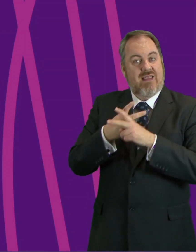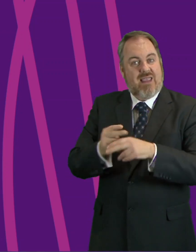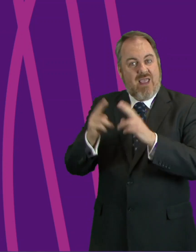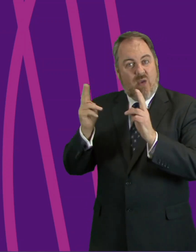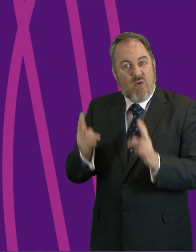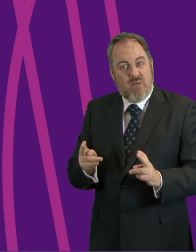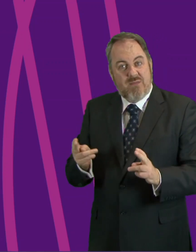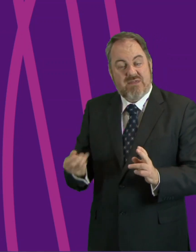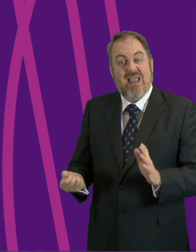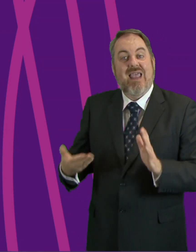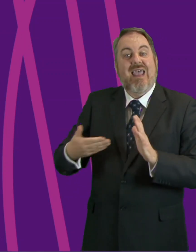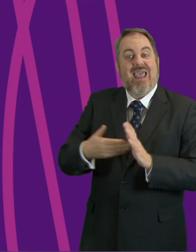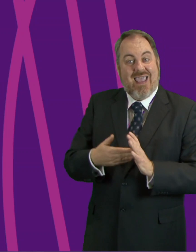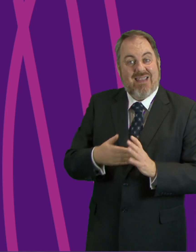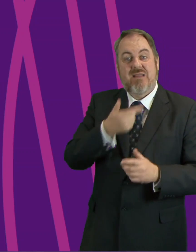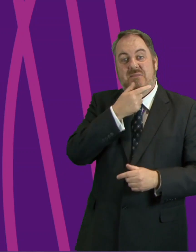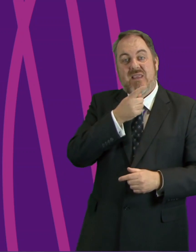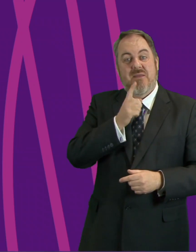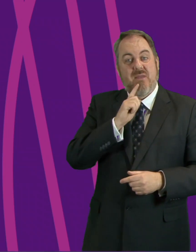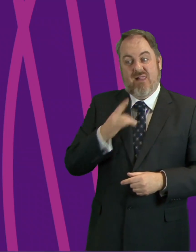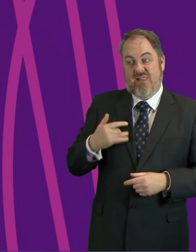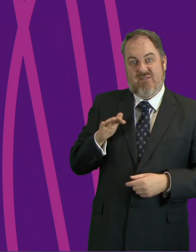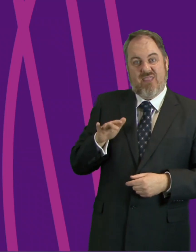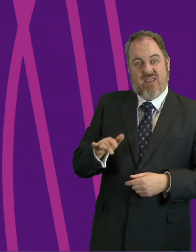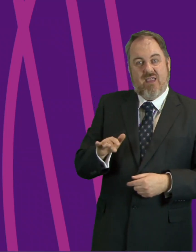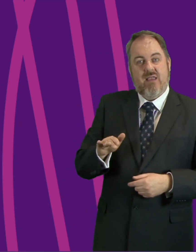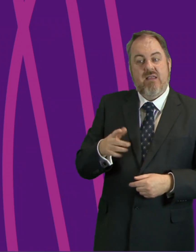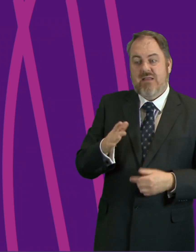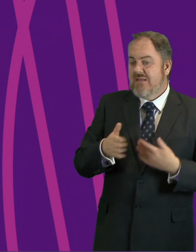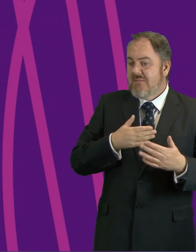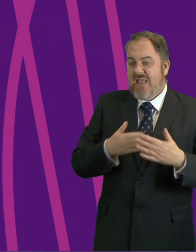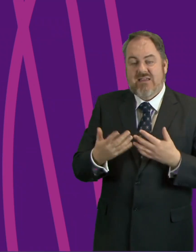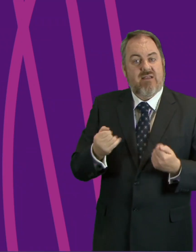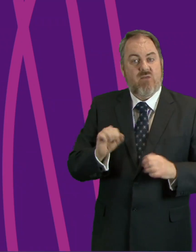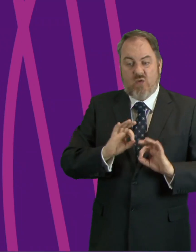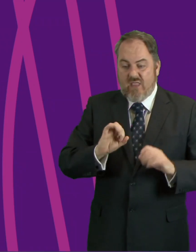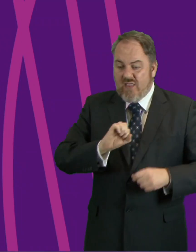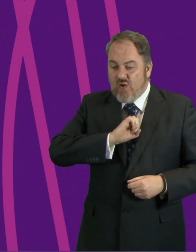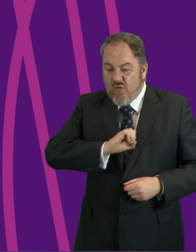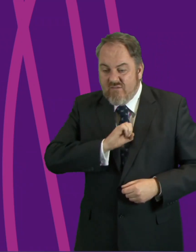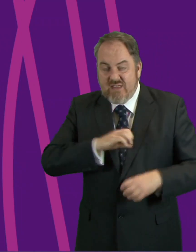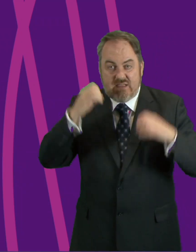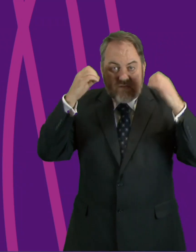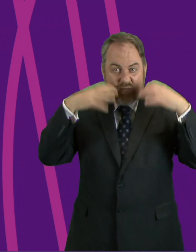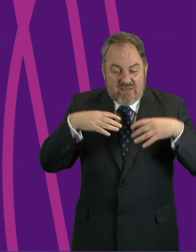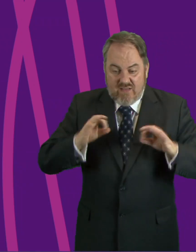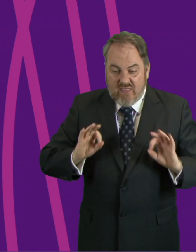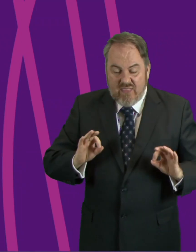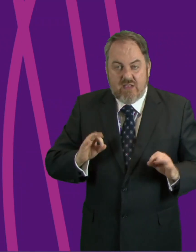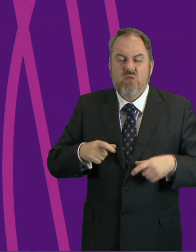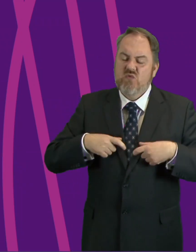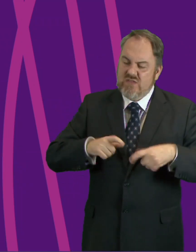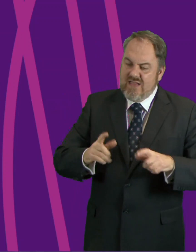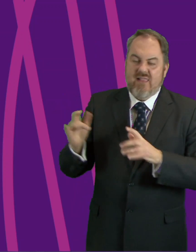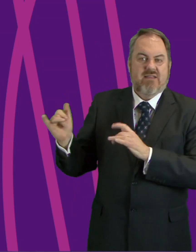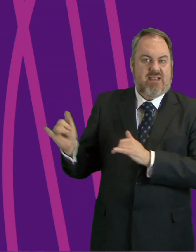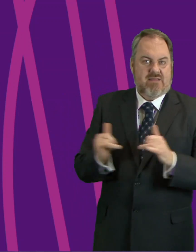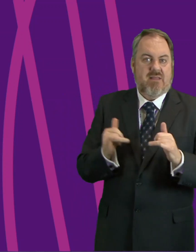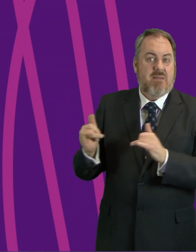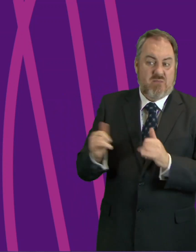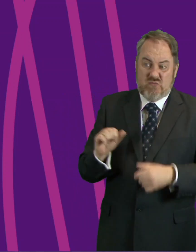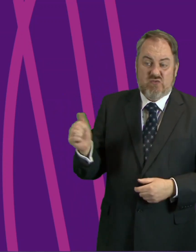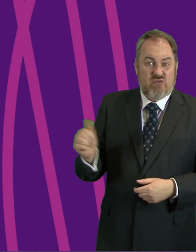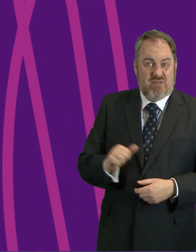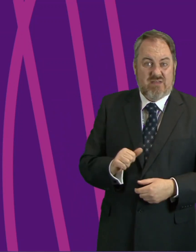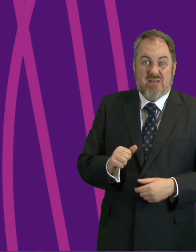are symptomatic. First Minister, there are around 85,000 residents and workers in care homes for older people